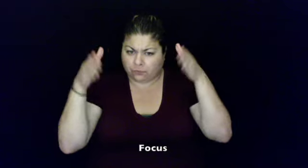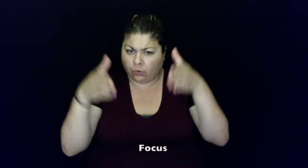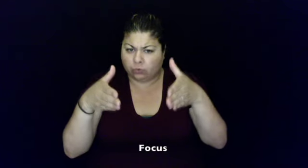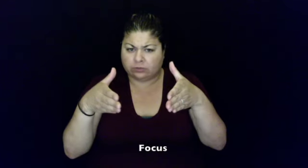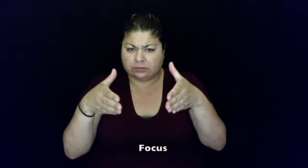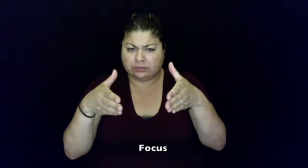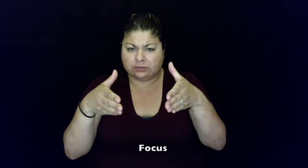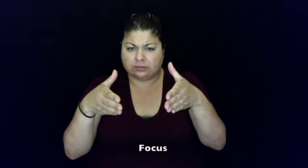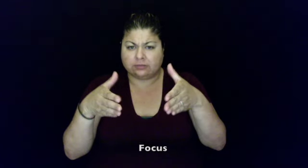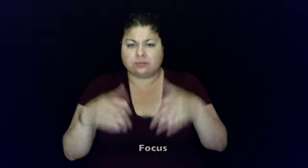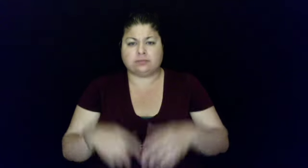Focus.